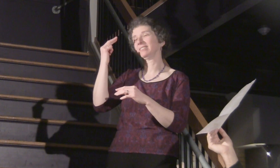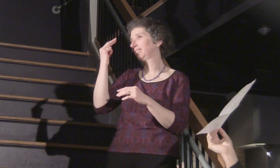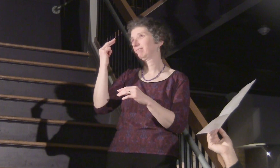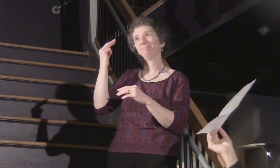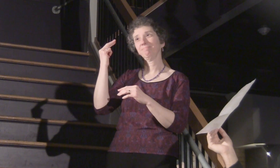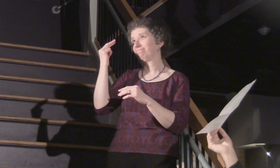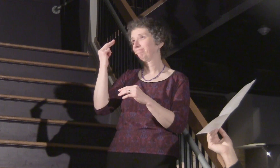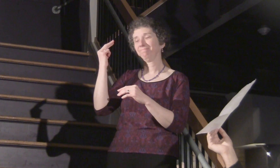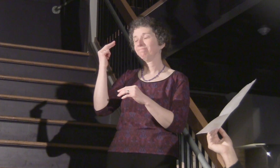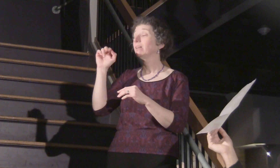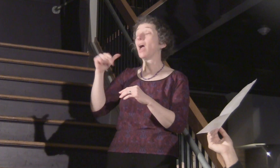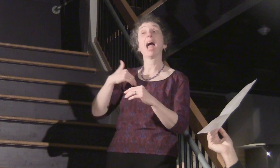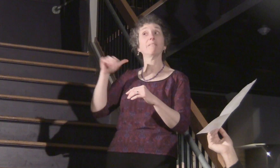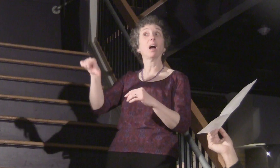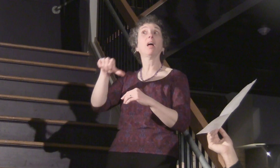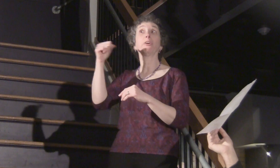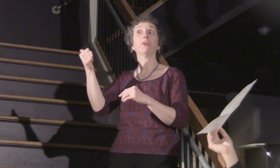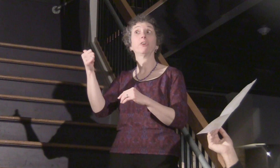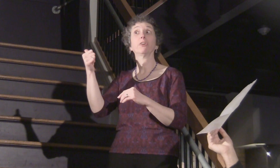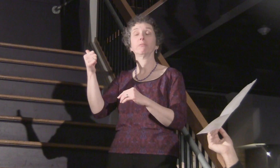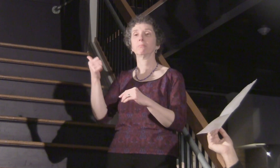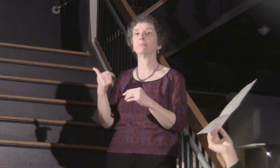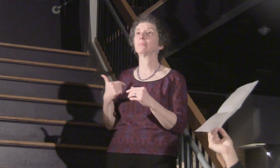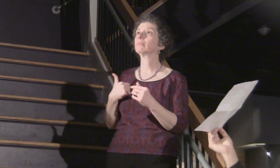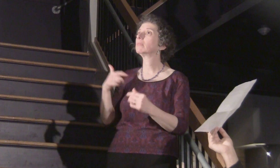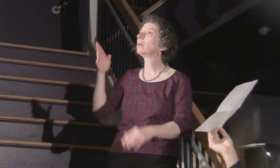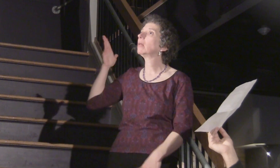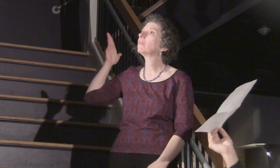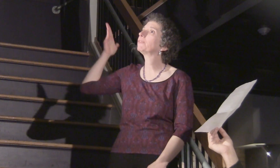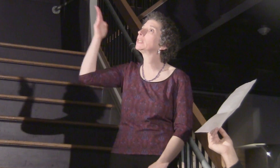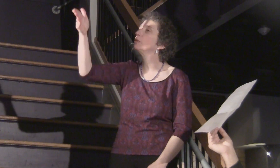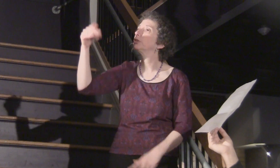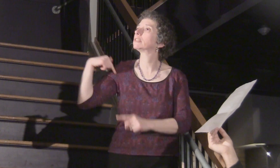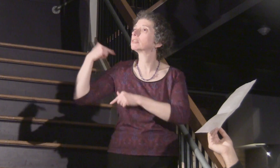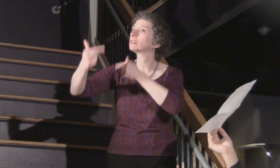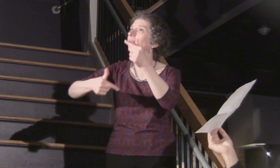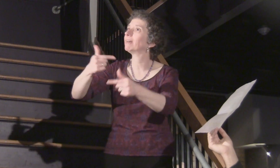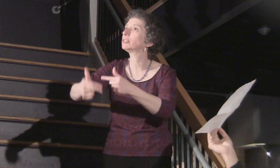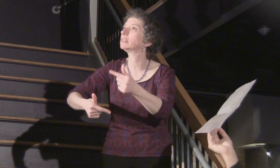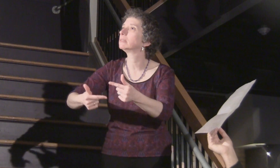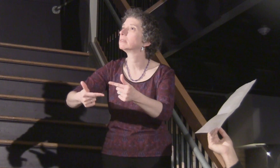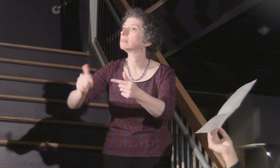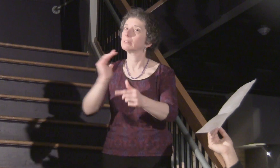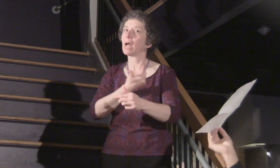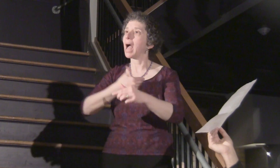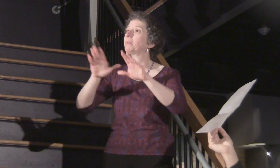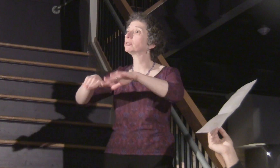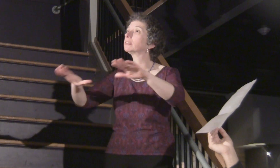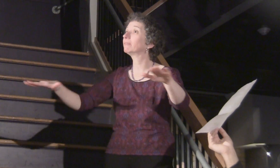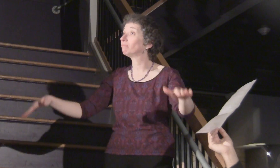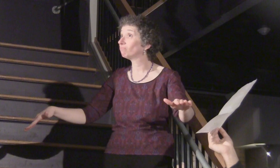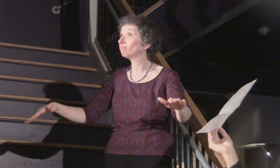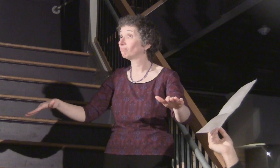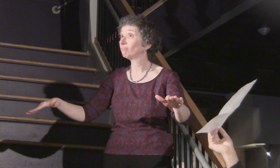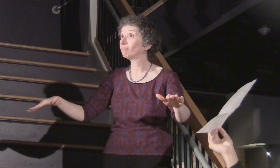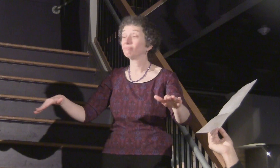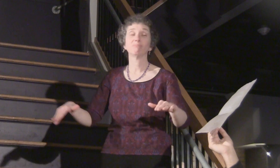the only reason. There are other things too in the future generations. That's very important for